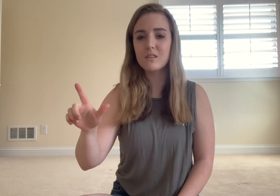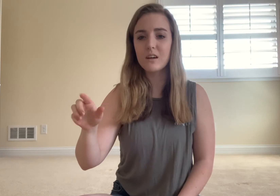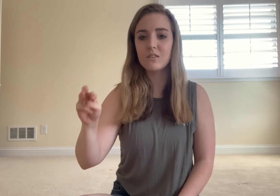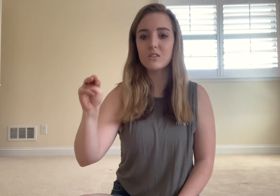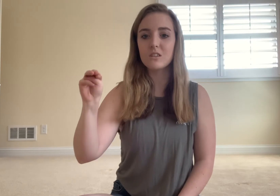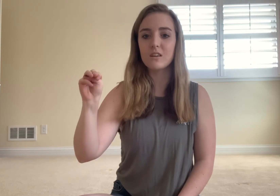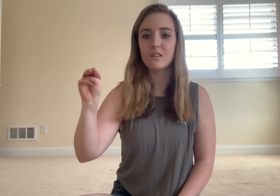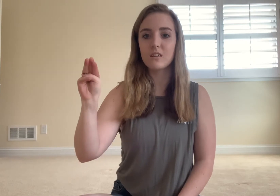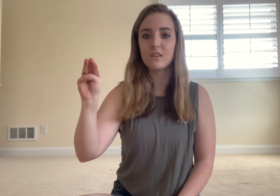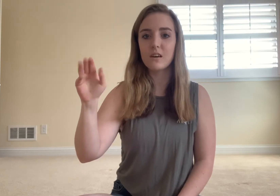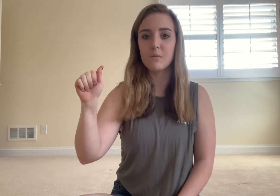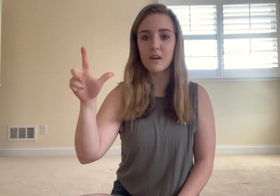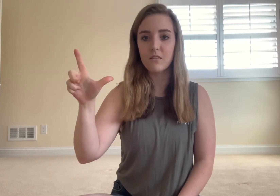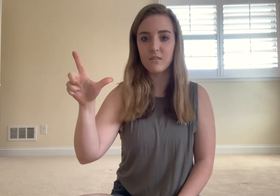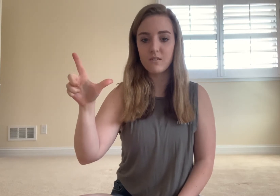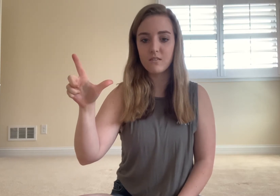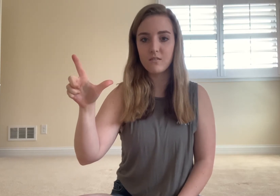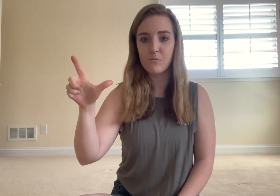L, it's just kind of like M-A-L, mall.